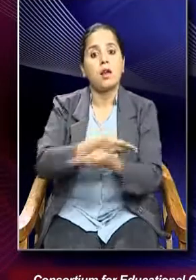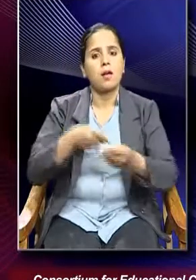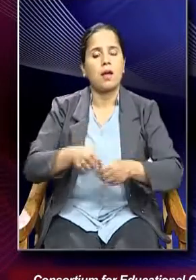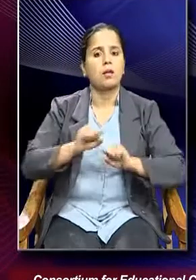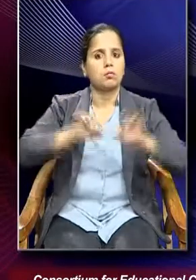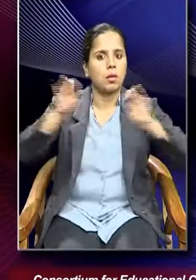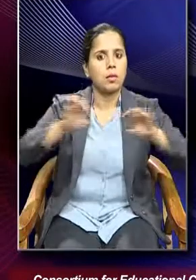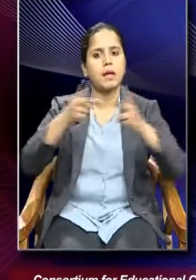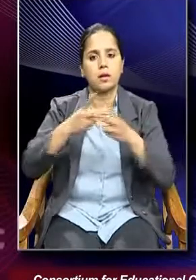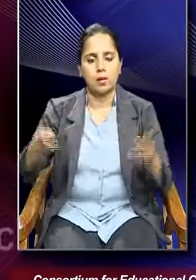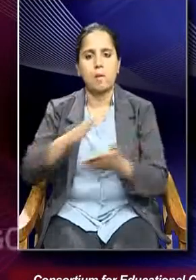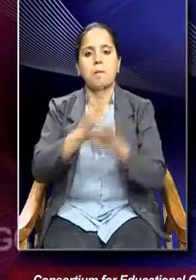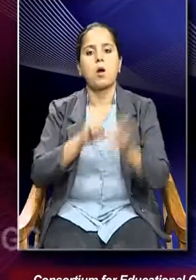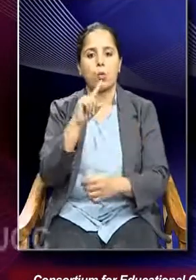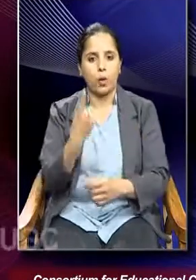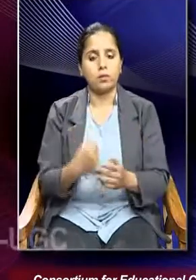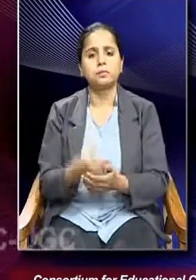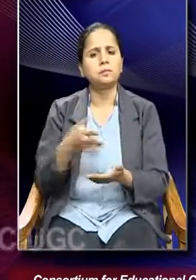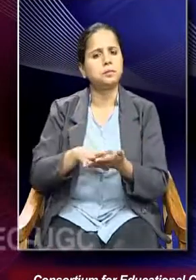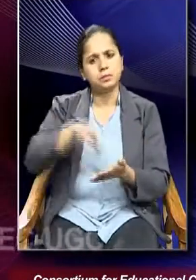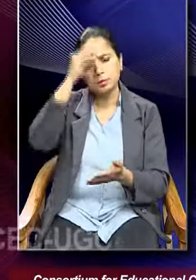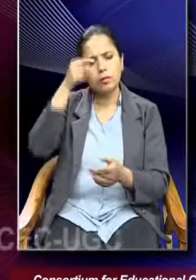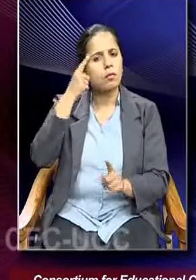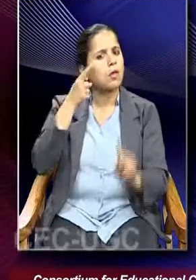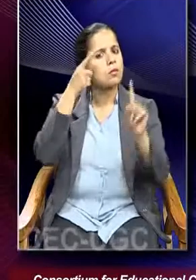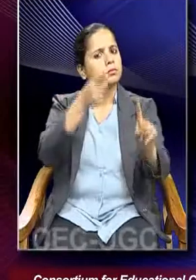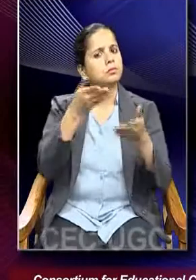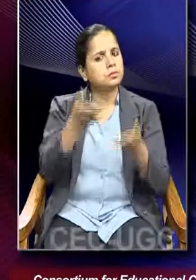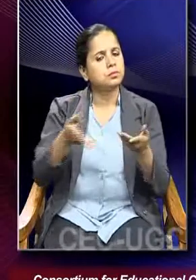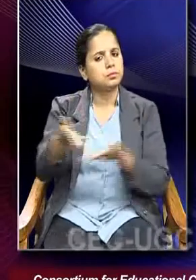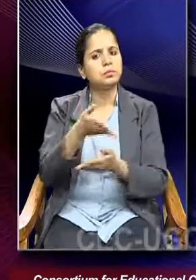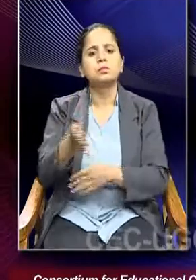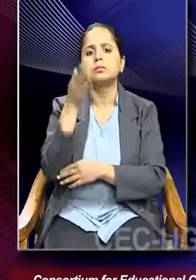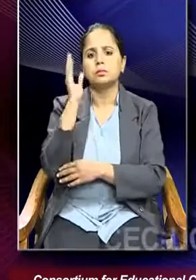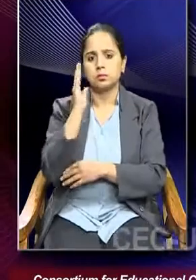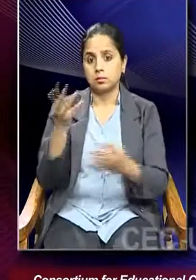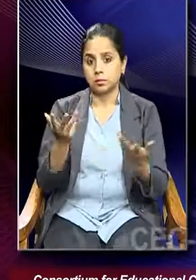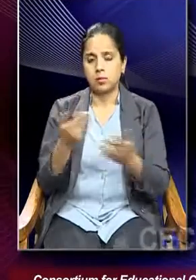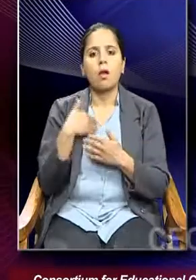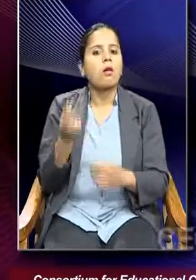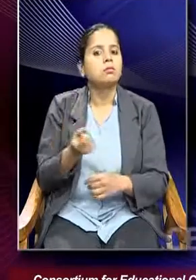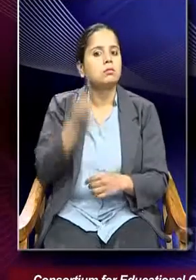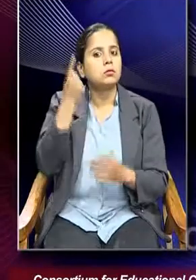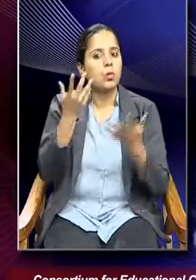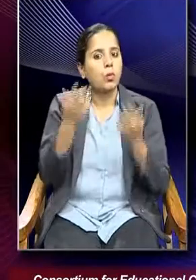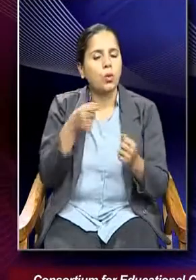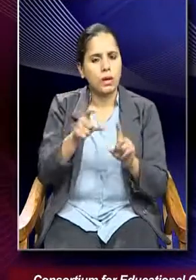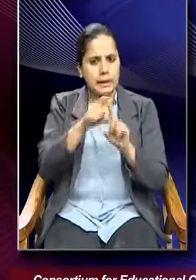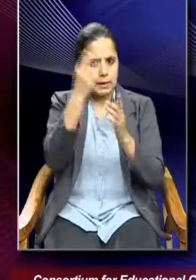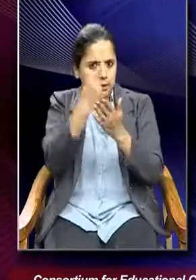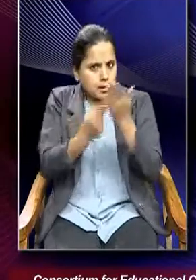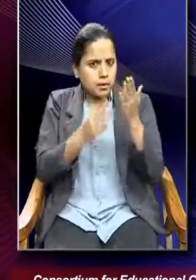1. The learning objectives of this particular lecture is to understand the designing